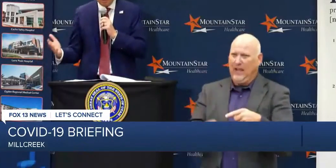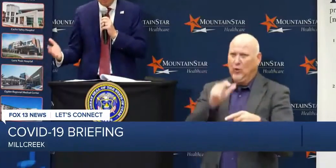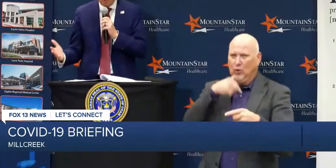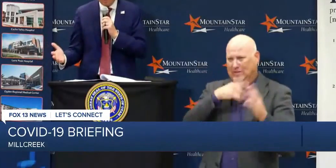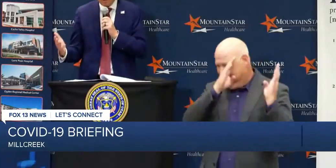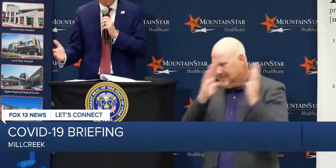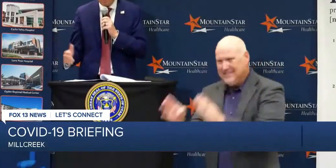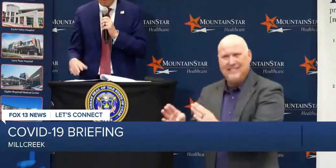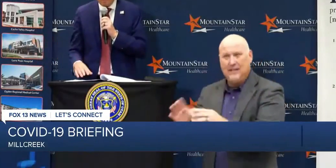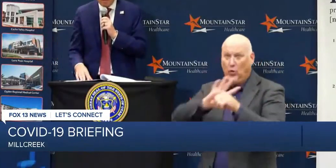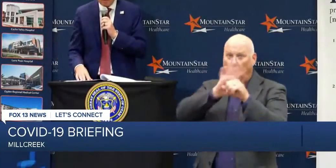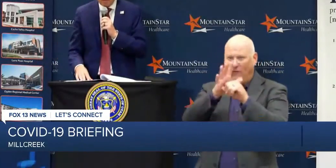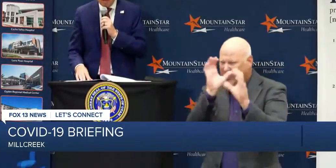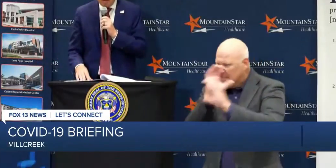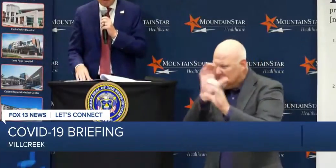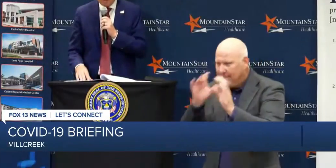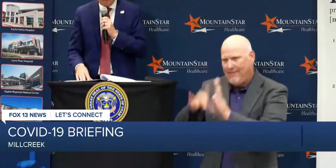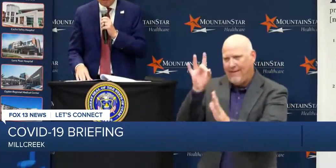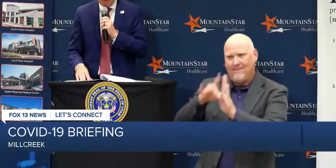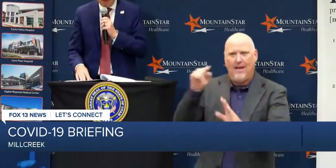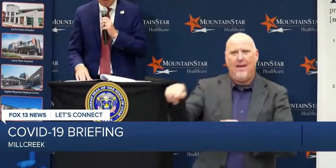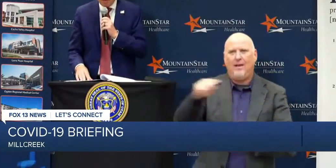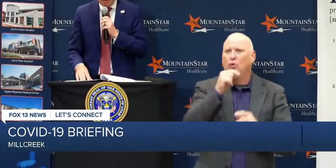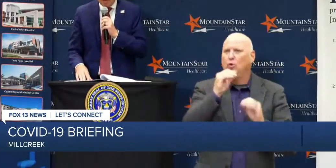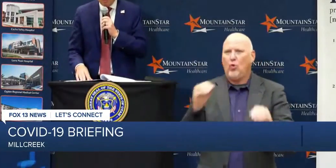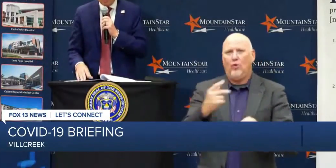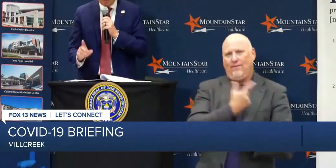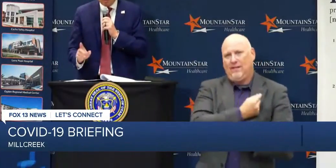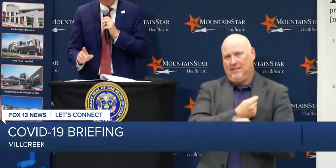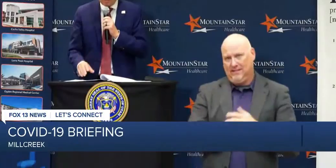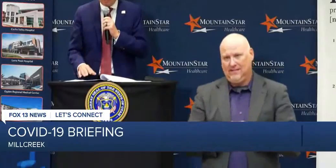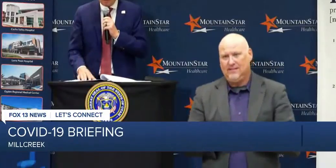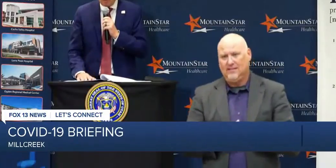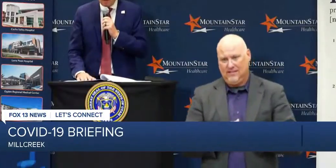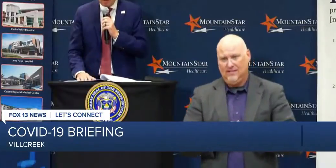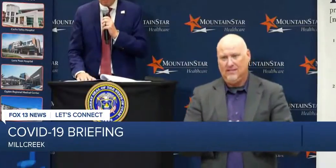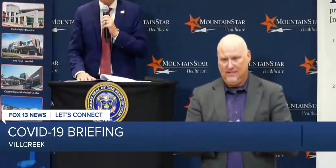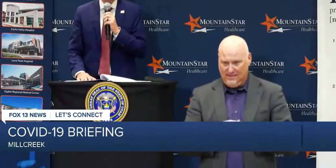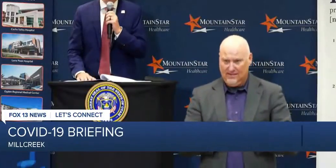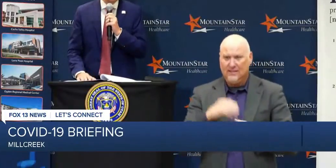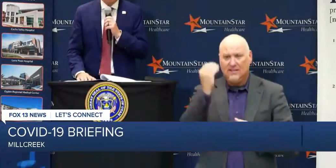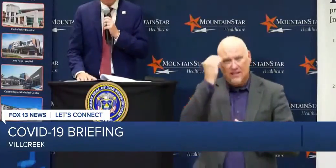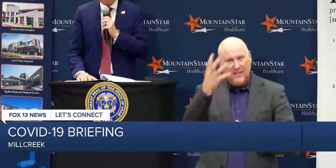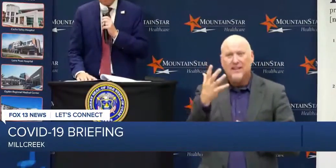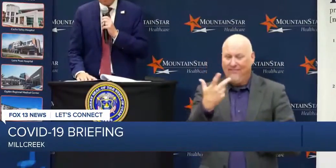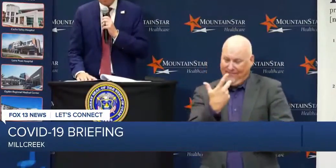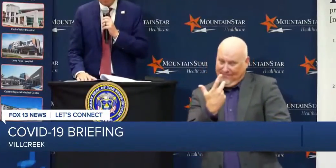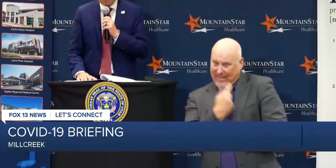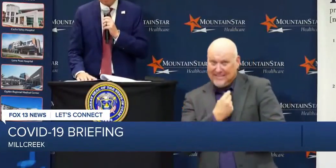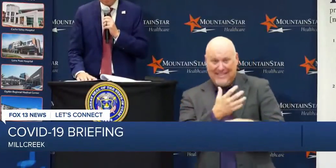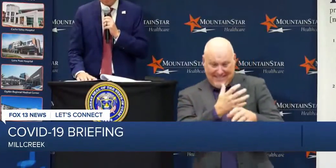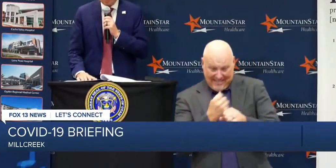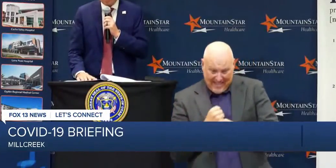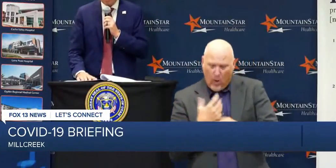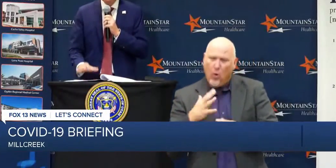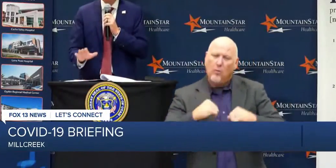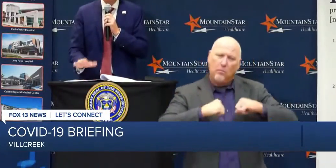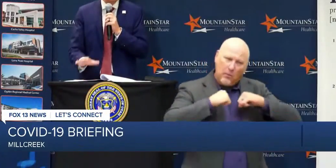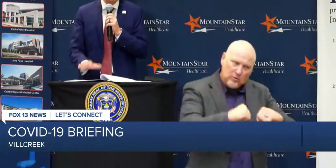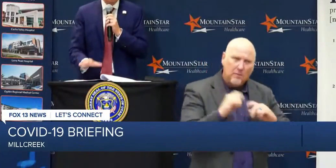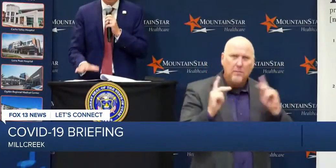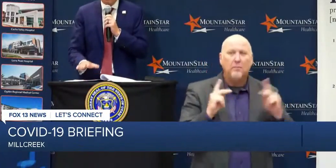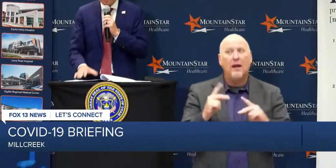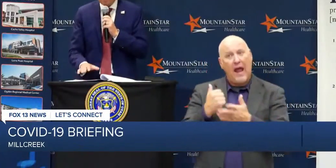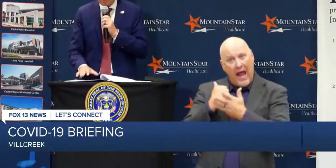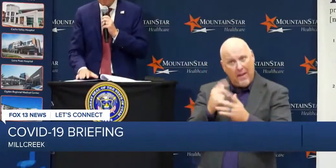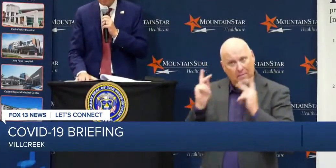things that we wanted and that we missed to get back. I would encourage everyone who is concerned to visit coronavirus.utah.gov to find